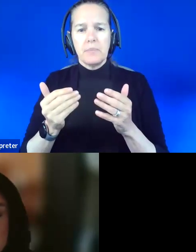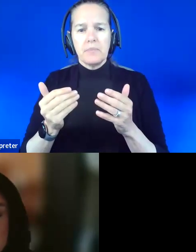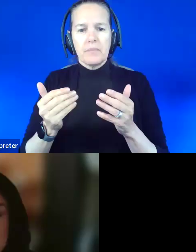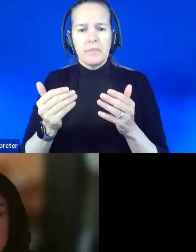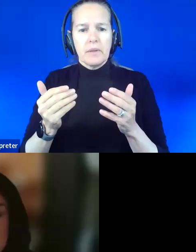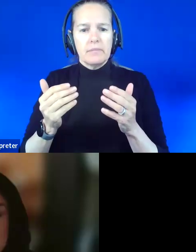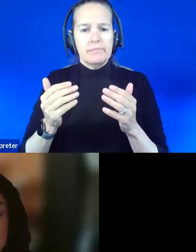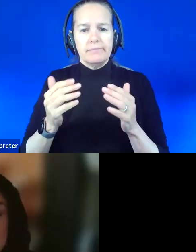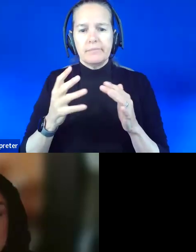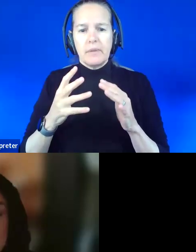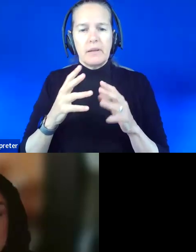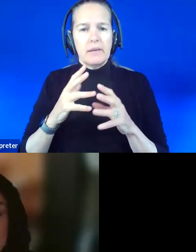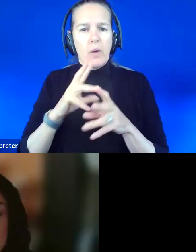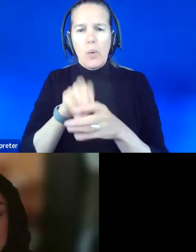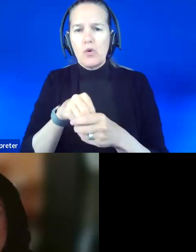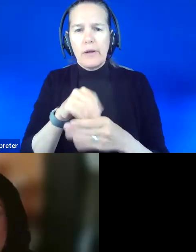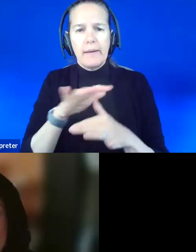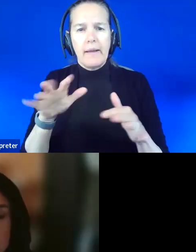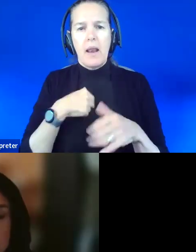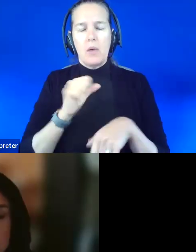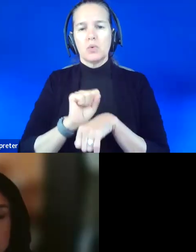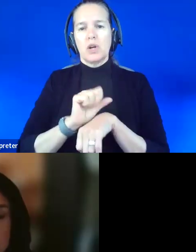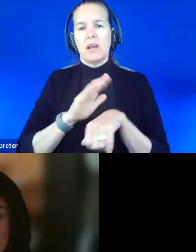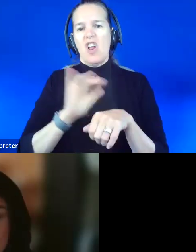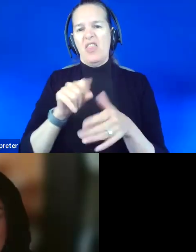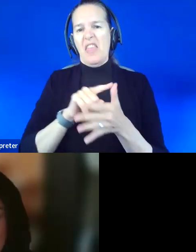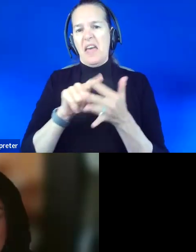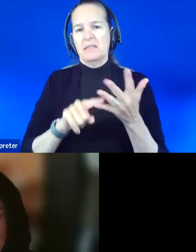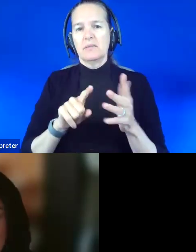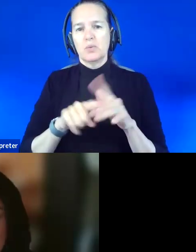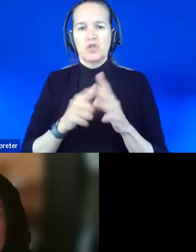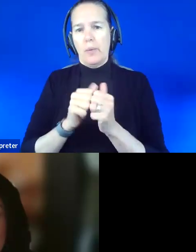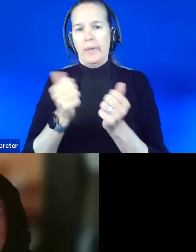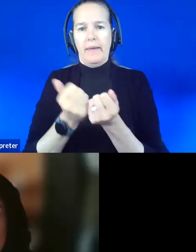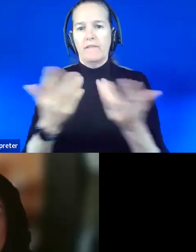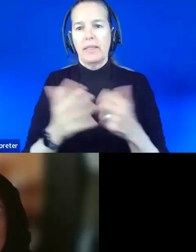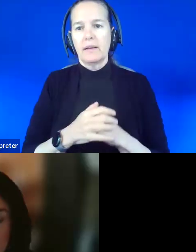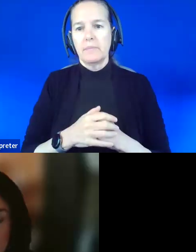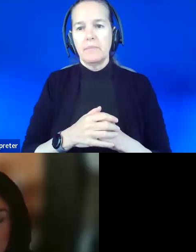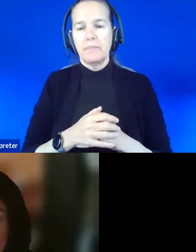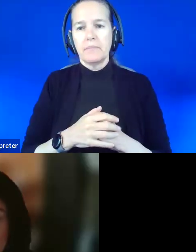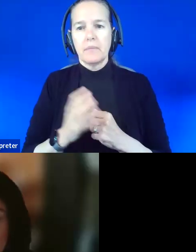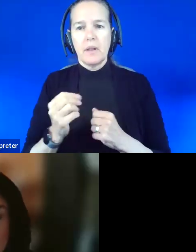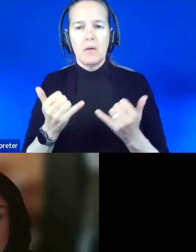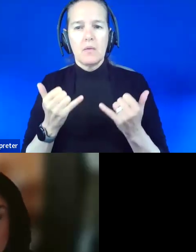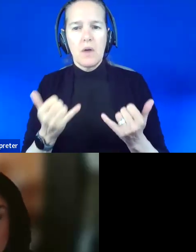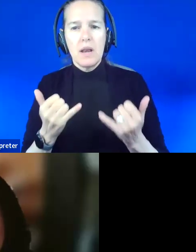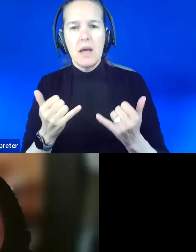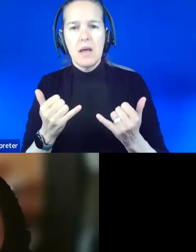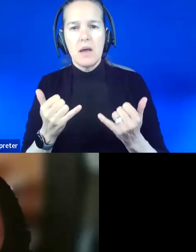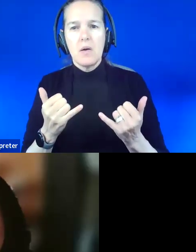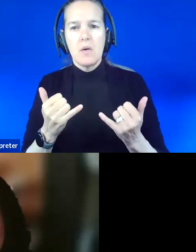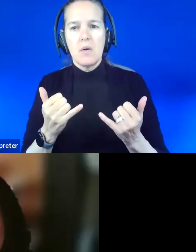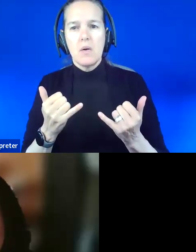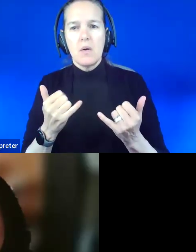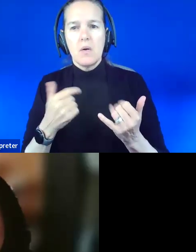pieces. And that's what I was working on, kind of to start everything. And right now, we are close to closing